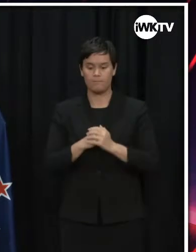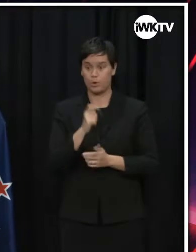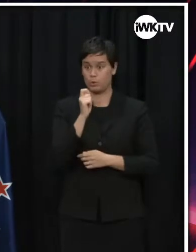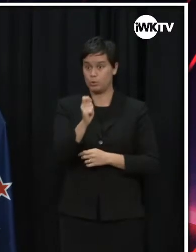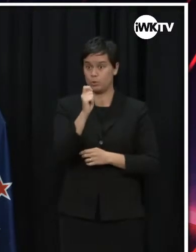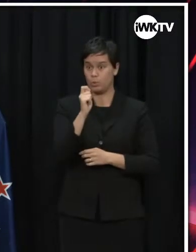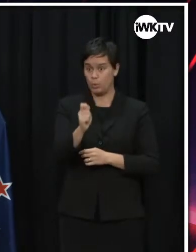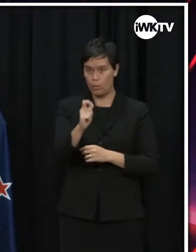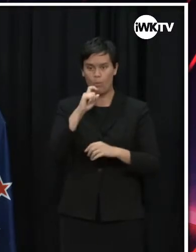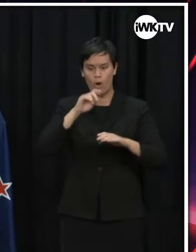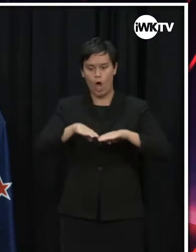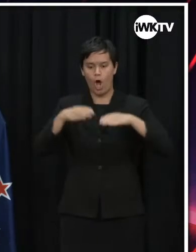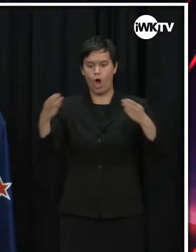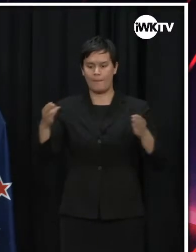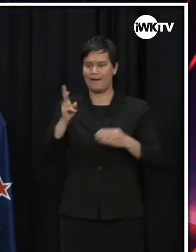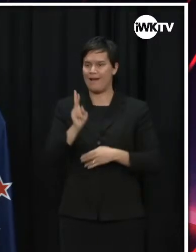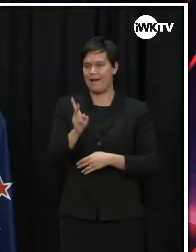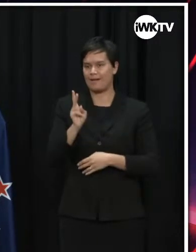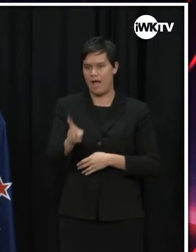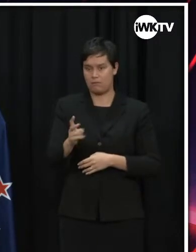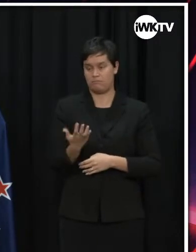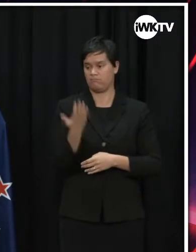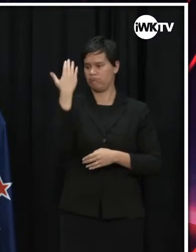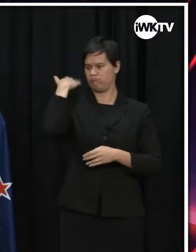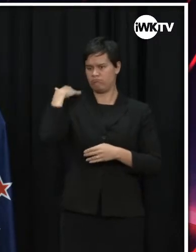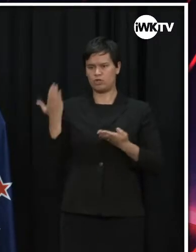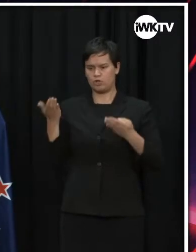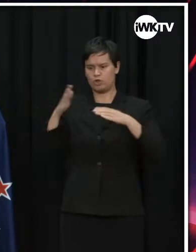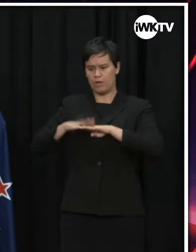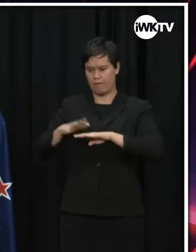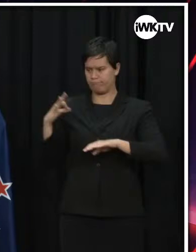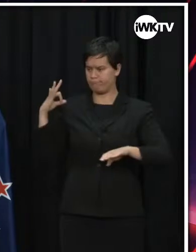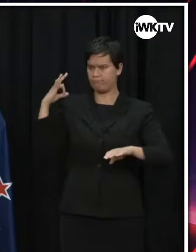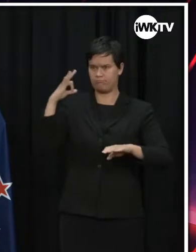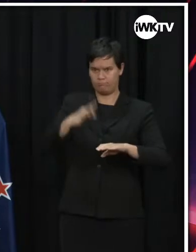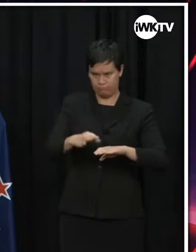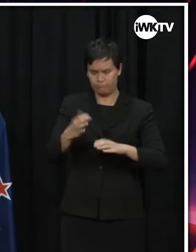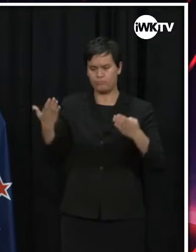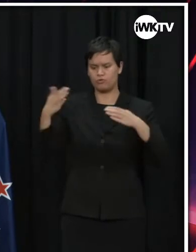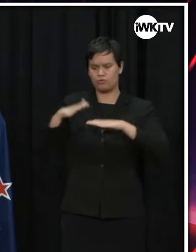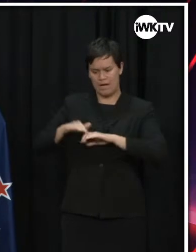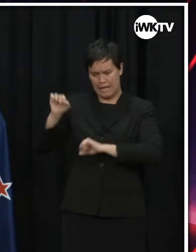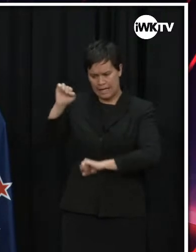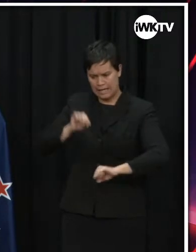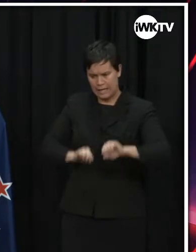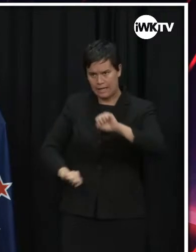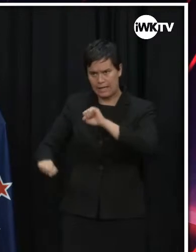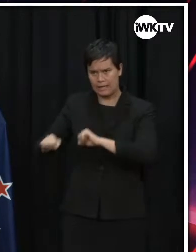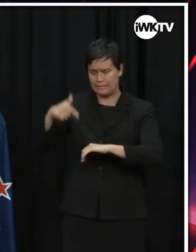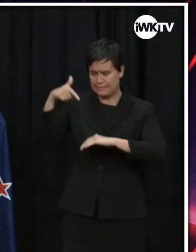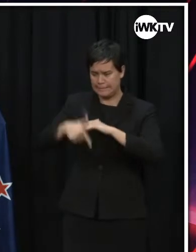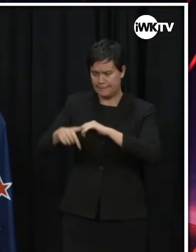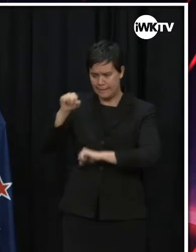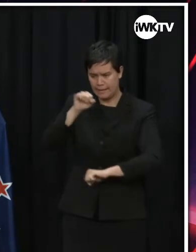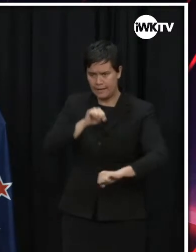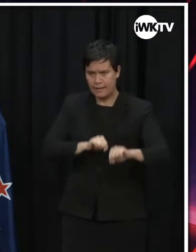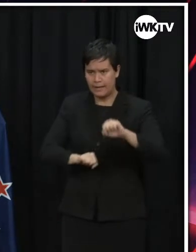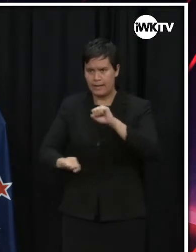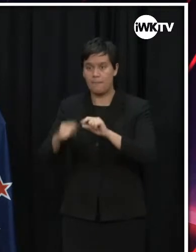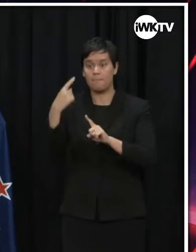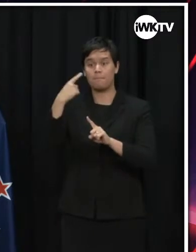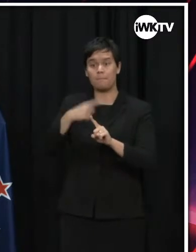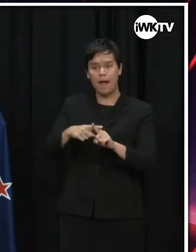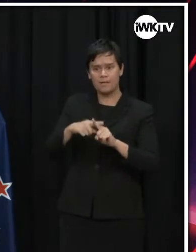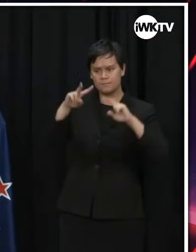guests following its recent shutdown. This follows an intensive deep cleaning process, a thorough investigation by